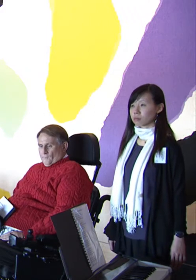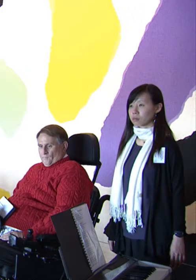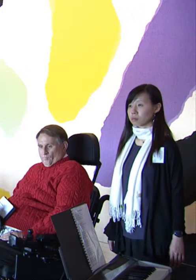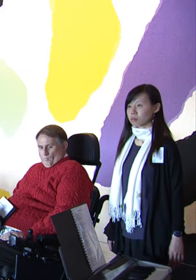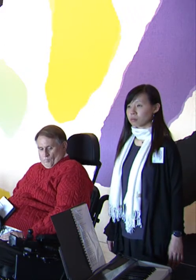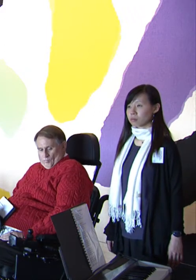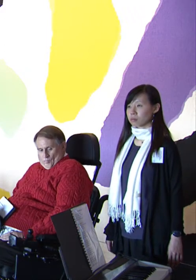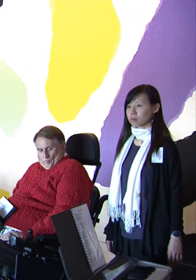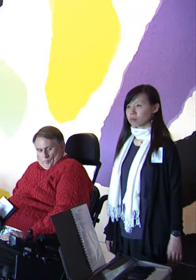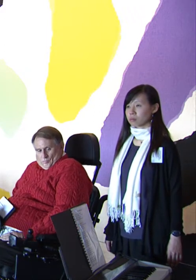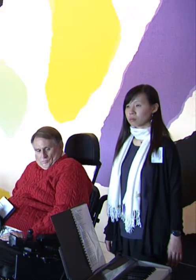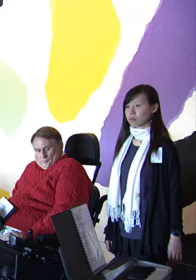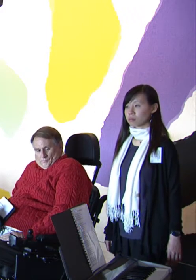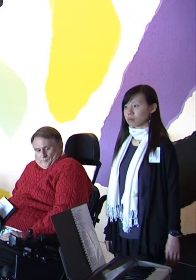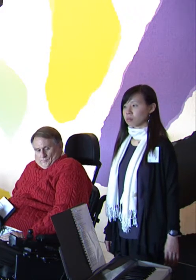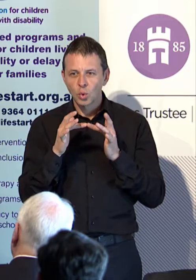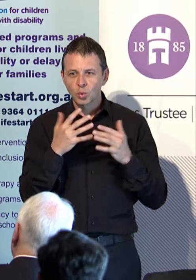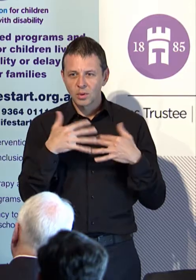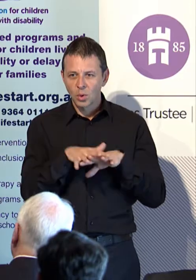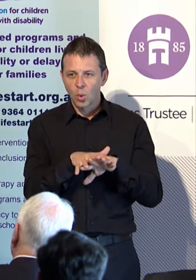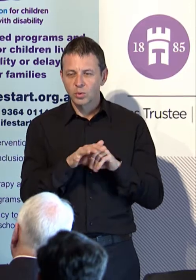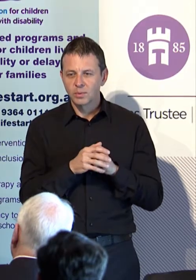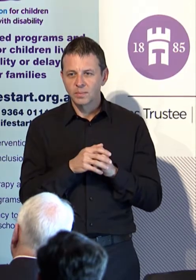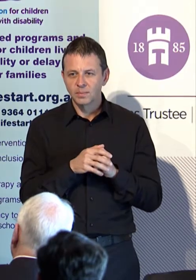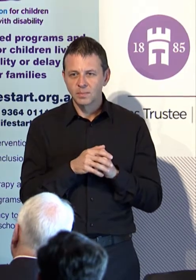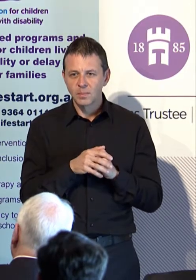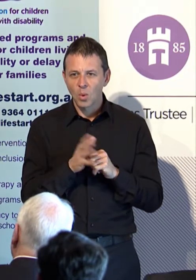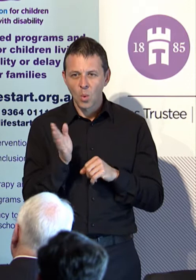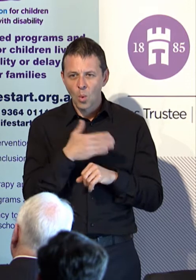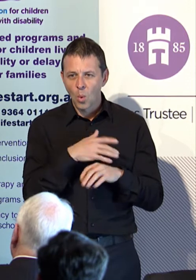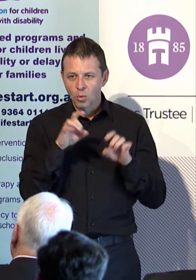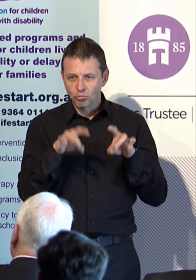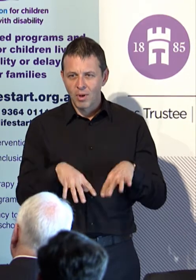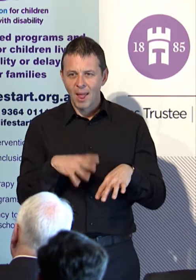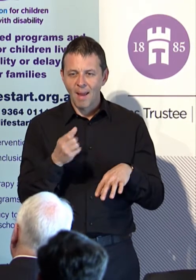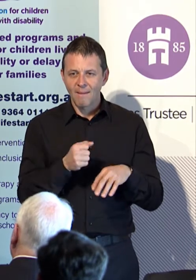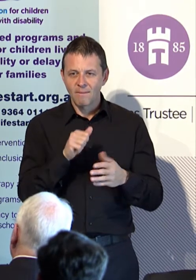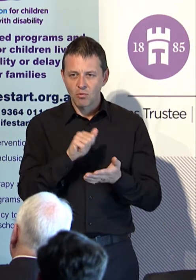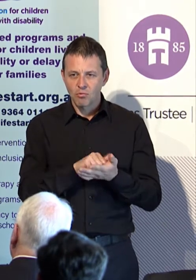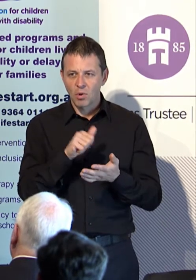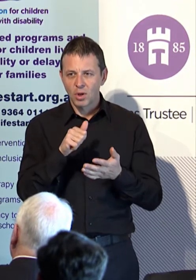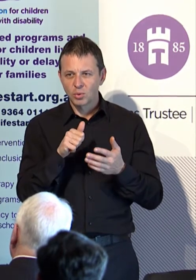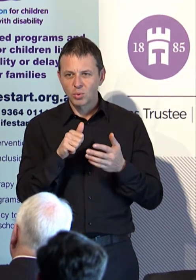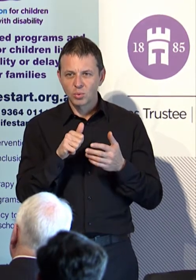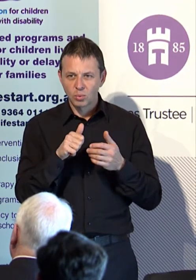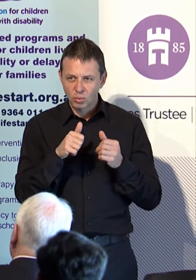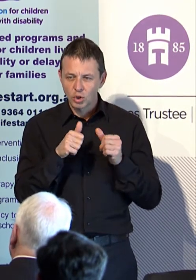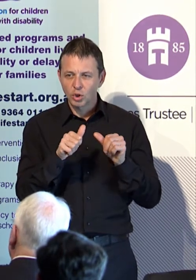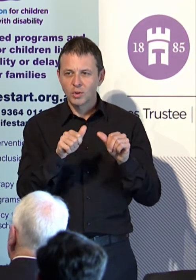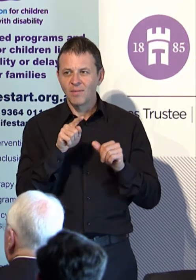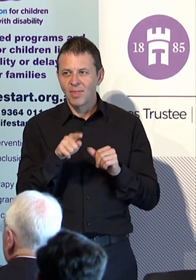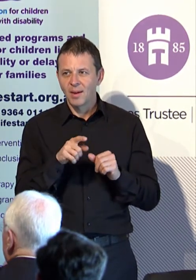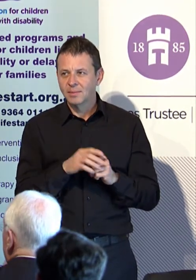social inclusion for everybody. Everybody in Australia has the right to achieve and just live an ordinary life, and we're hoping that OI